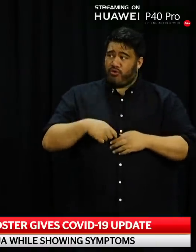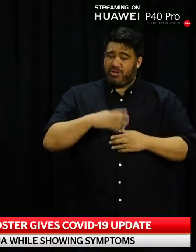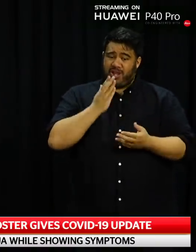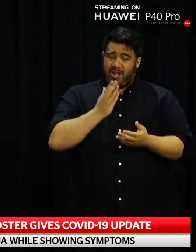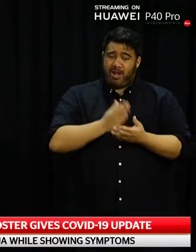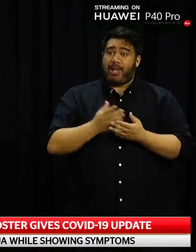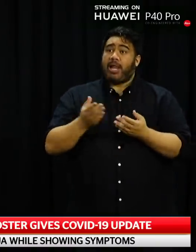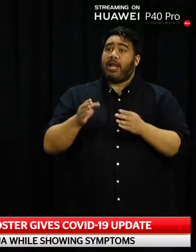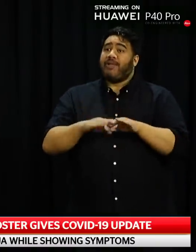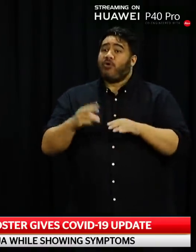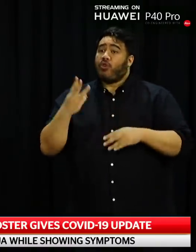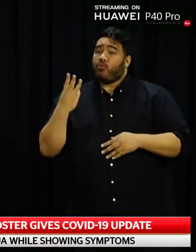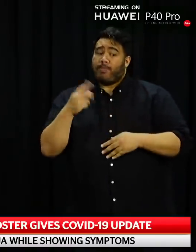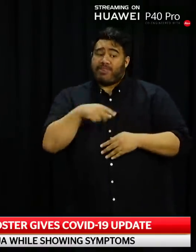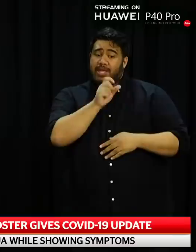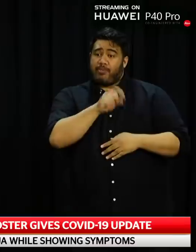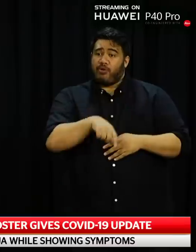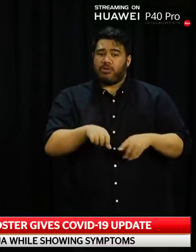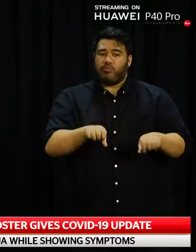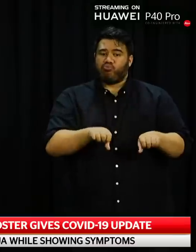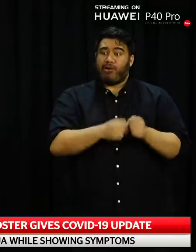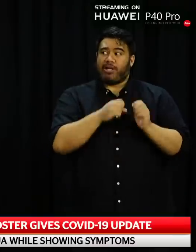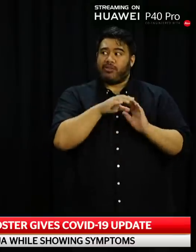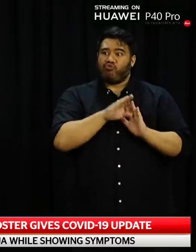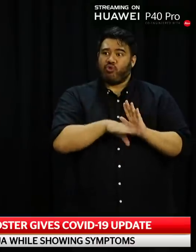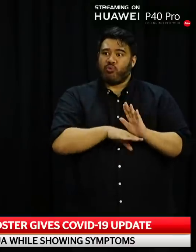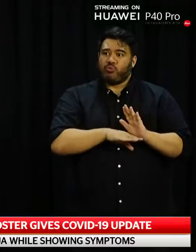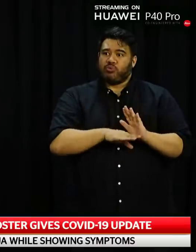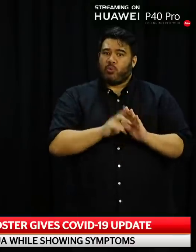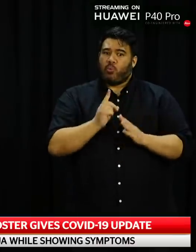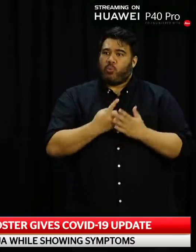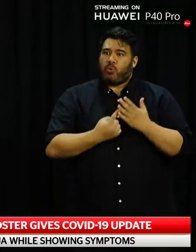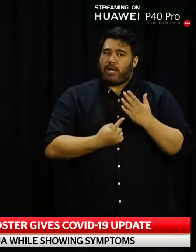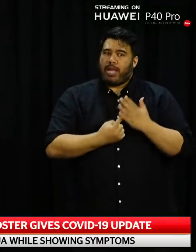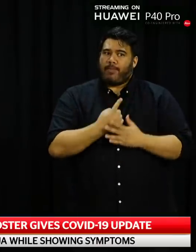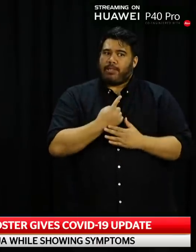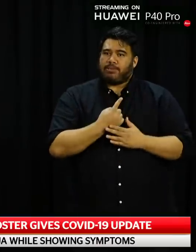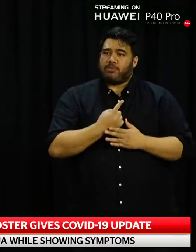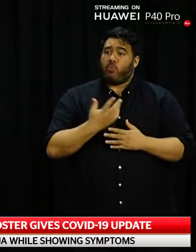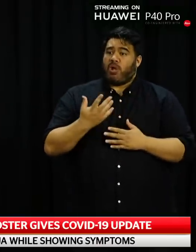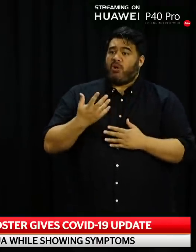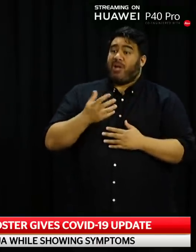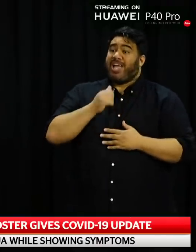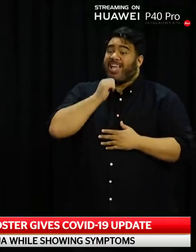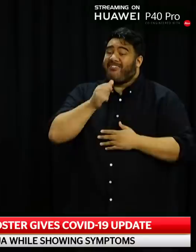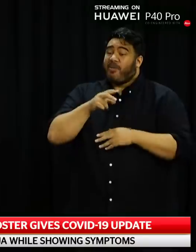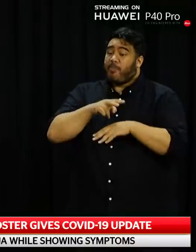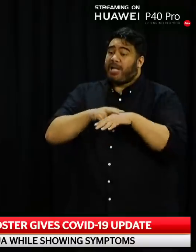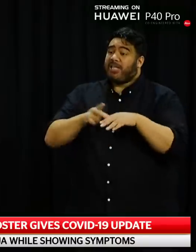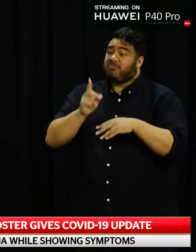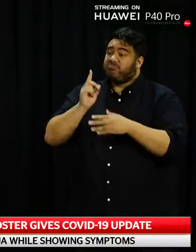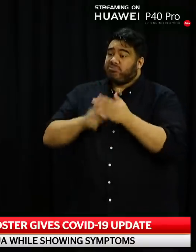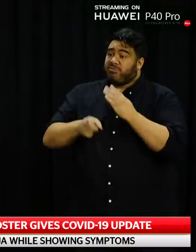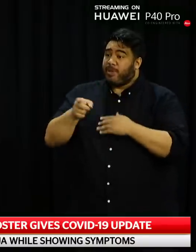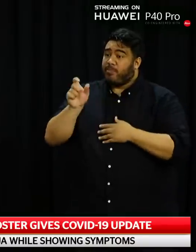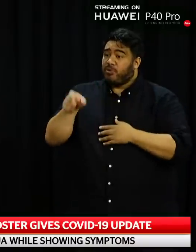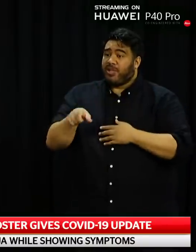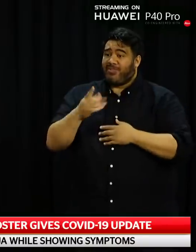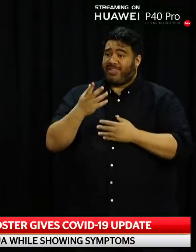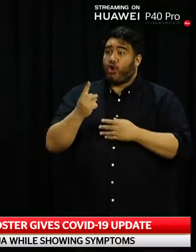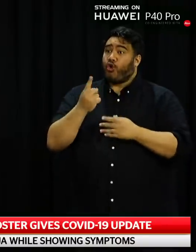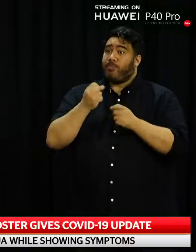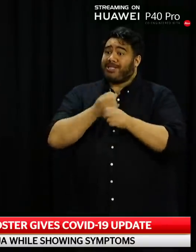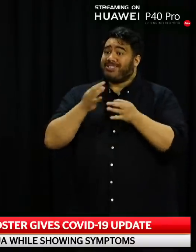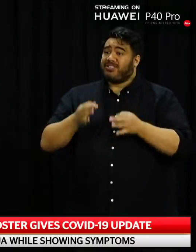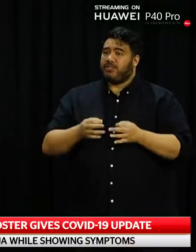rules? That's a matter for the courts, obviously, if we take a prosecution action in terms of penalty, but all of those provisions are contained